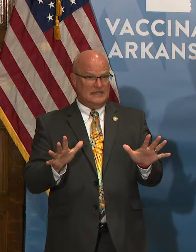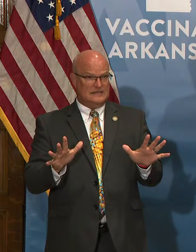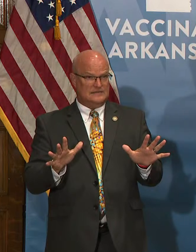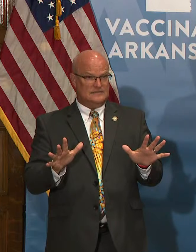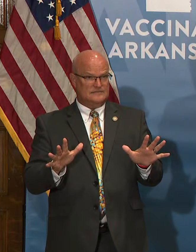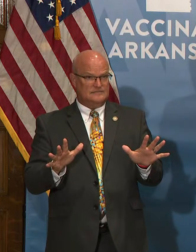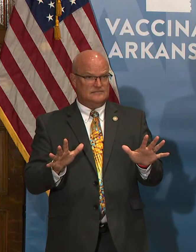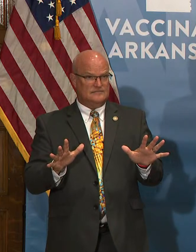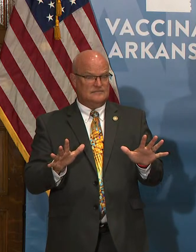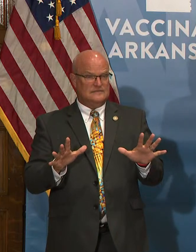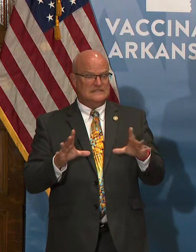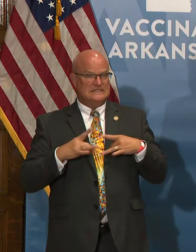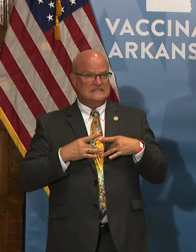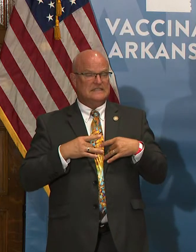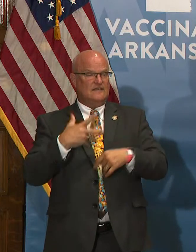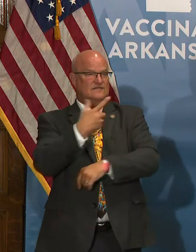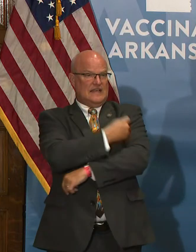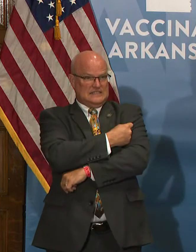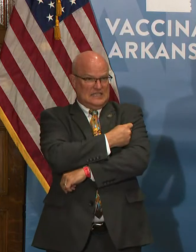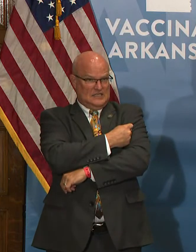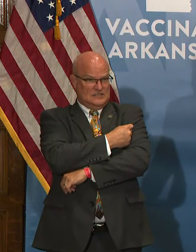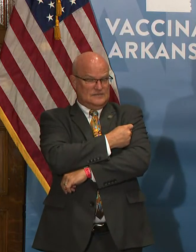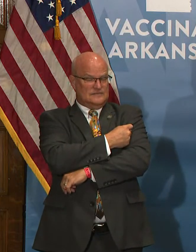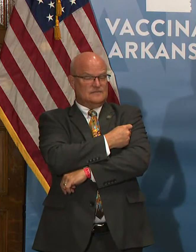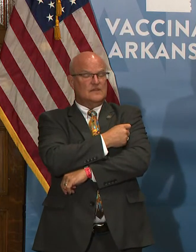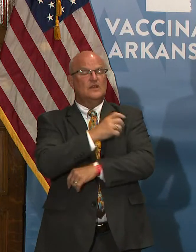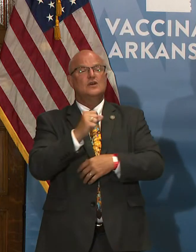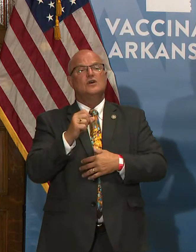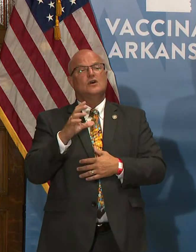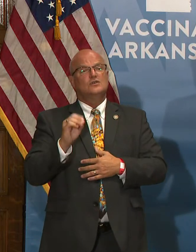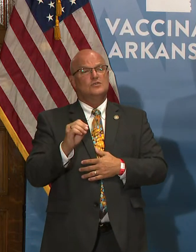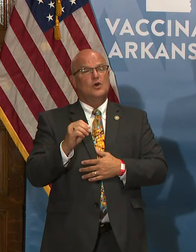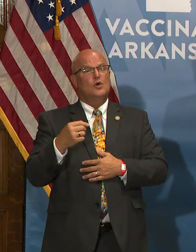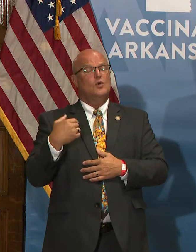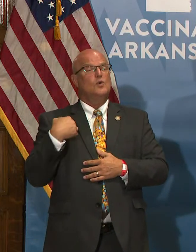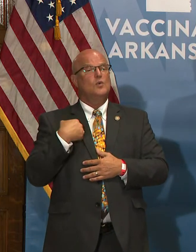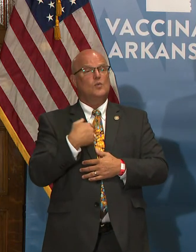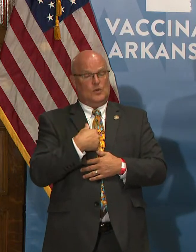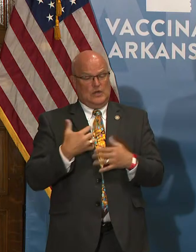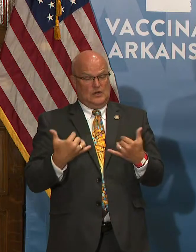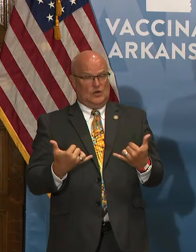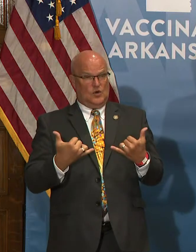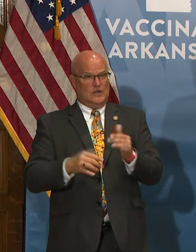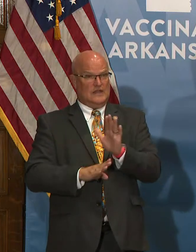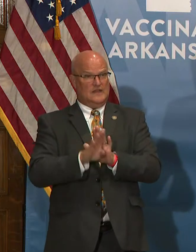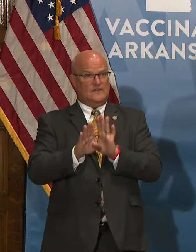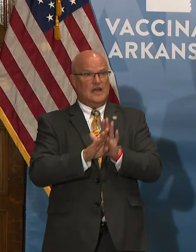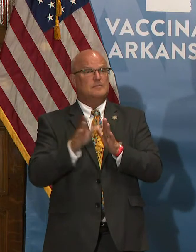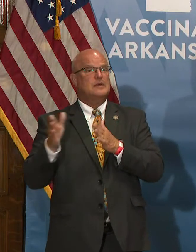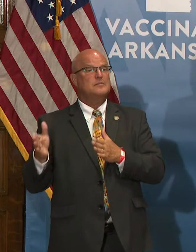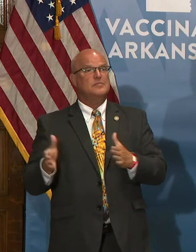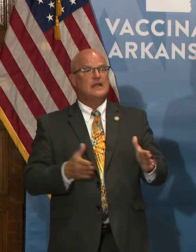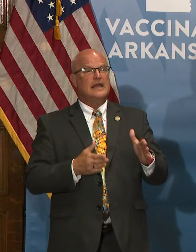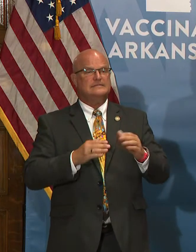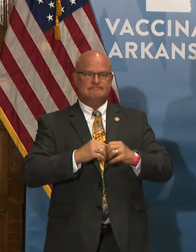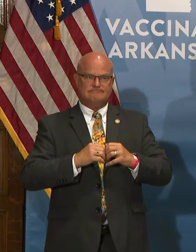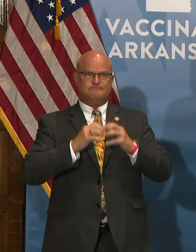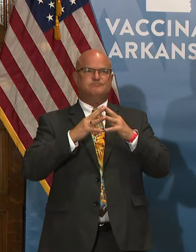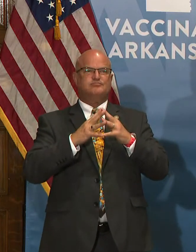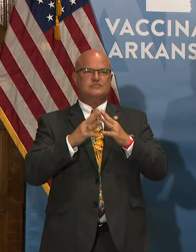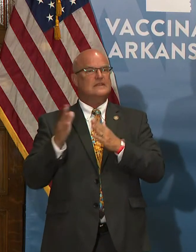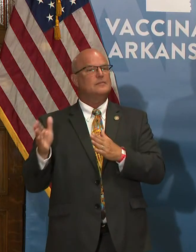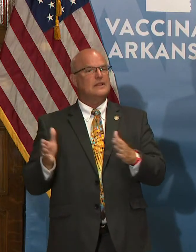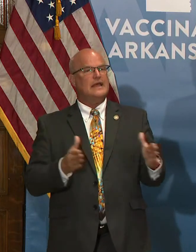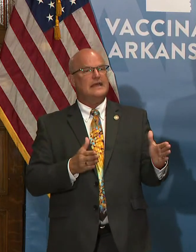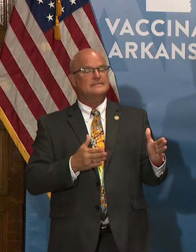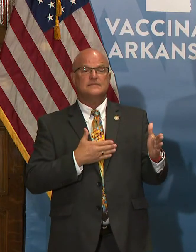is susceptible to getting the vaccination. And so we are currently developing plans to implement that